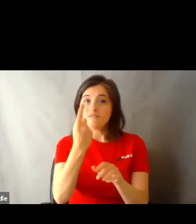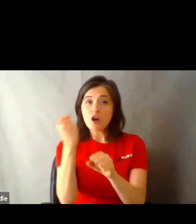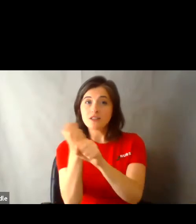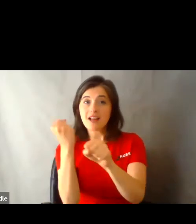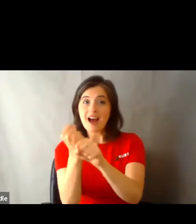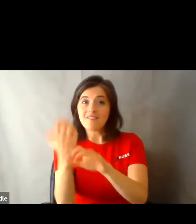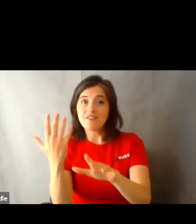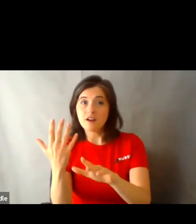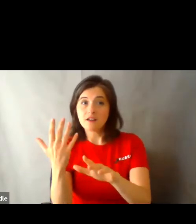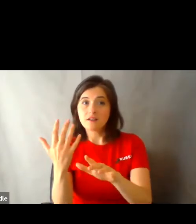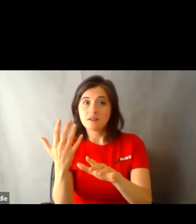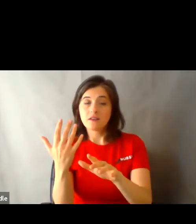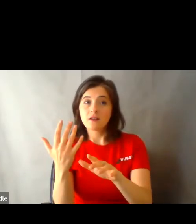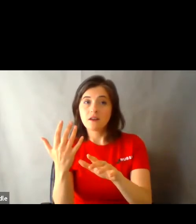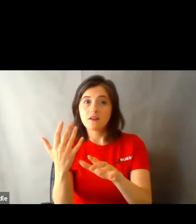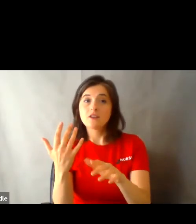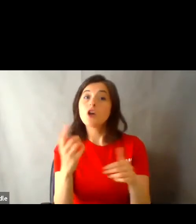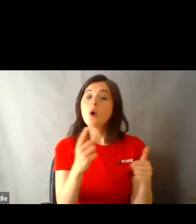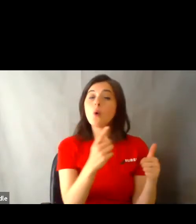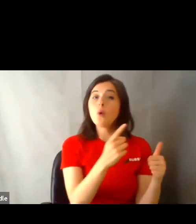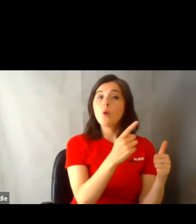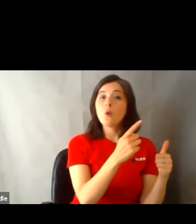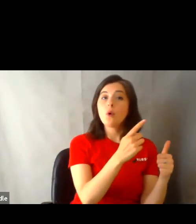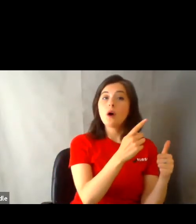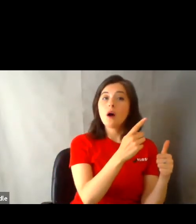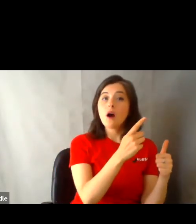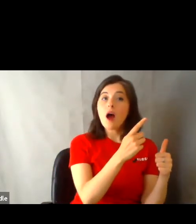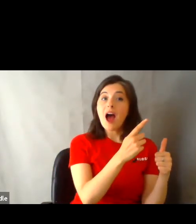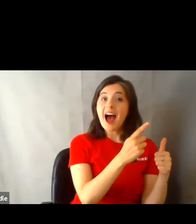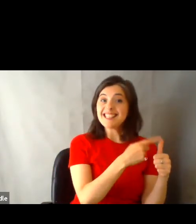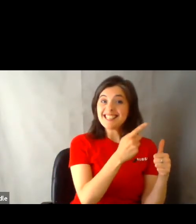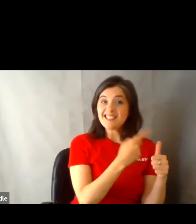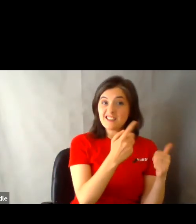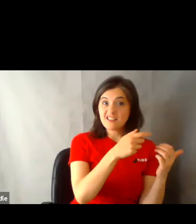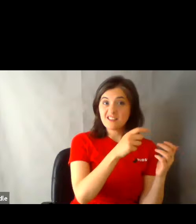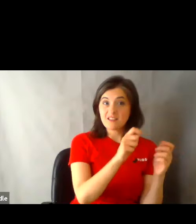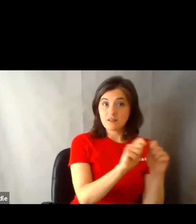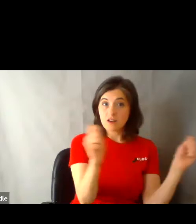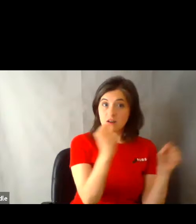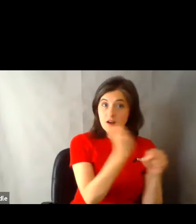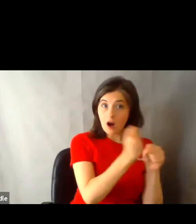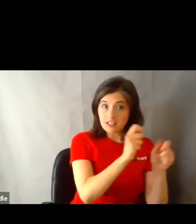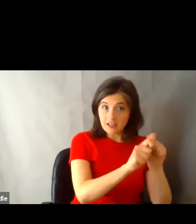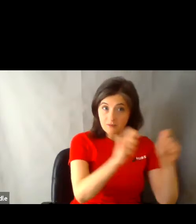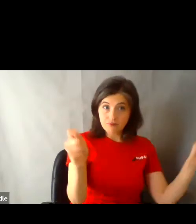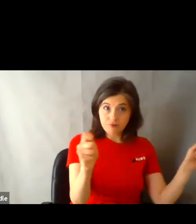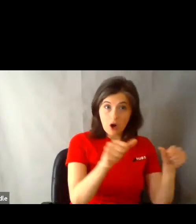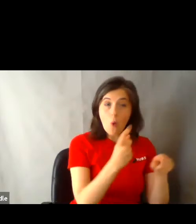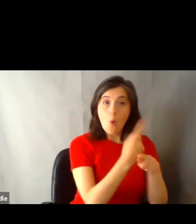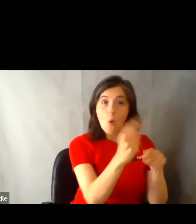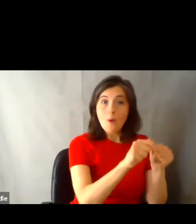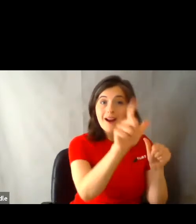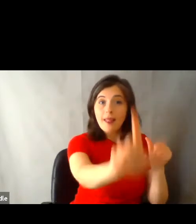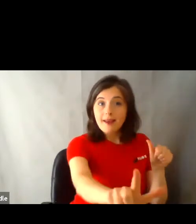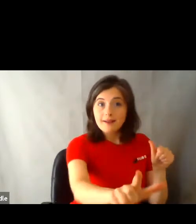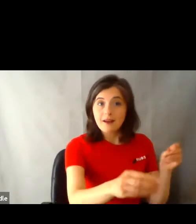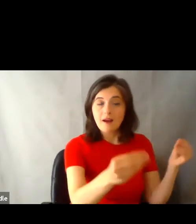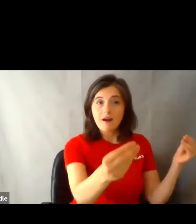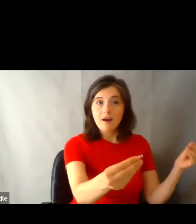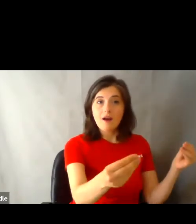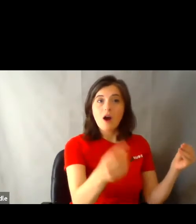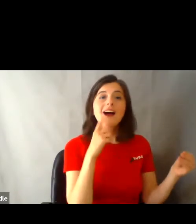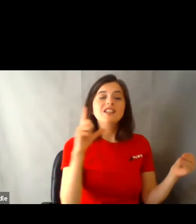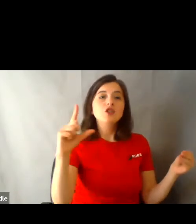a week after Aditya Chakrabarti's article in The Guardian that exposed the whole thing, we received a